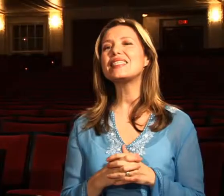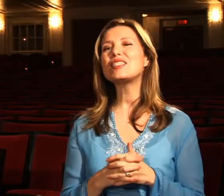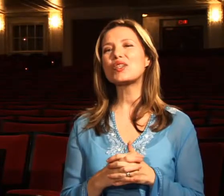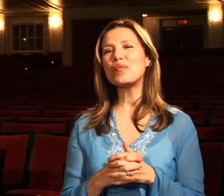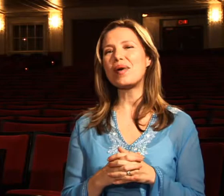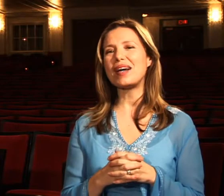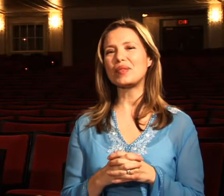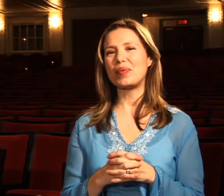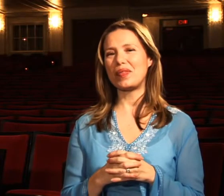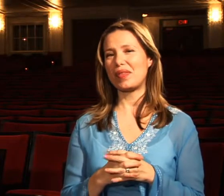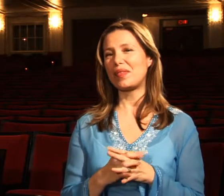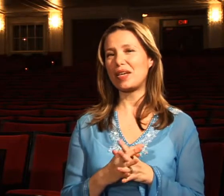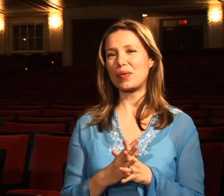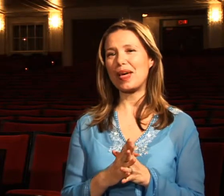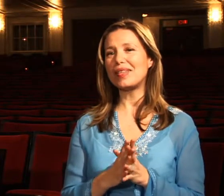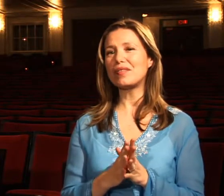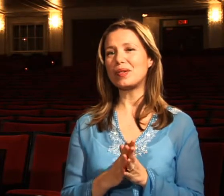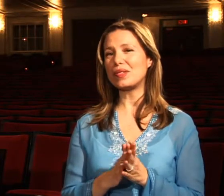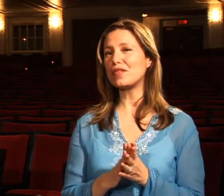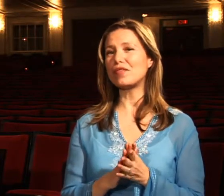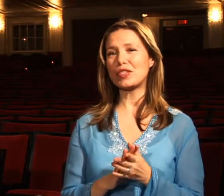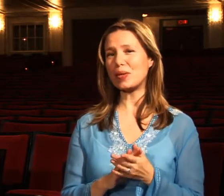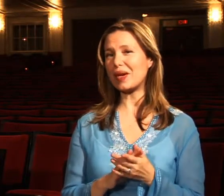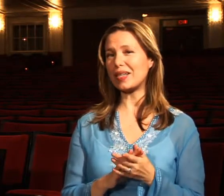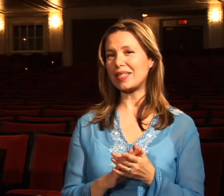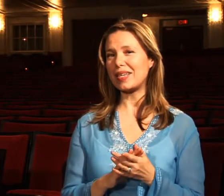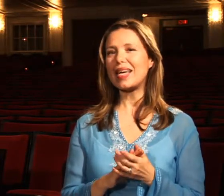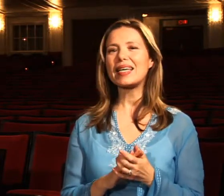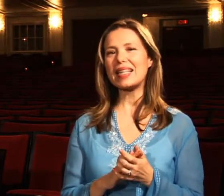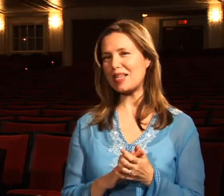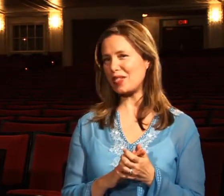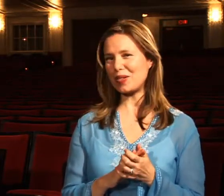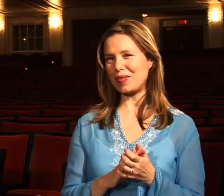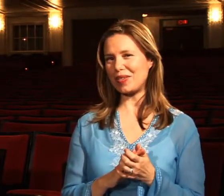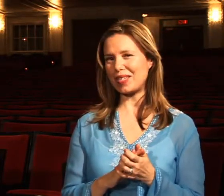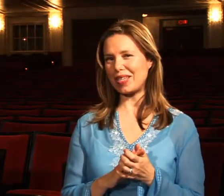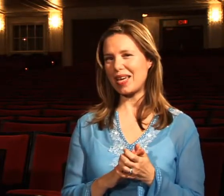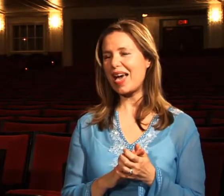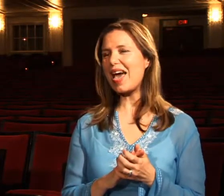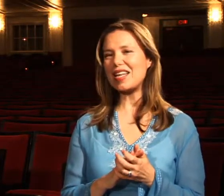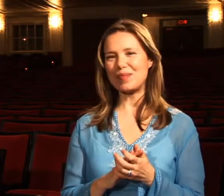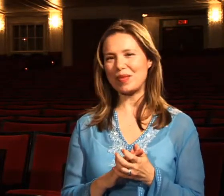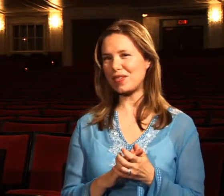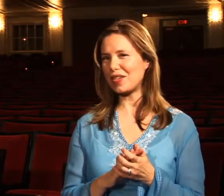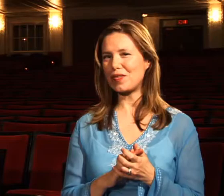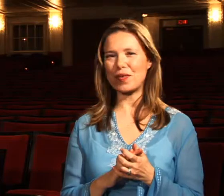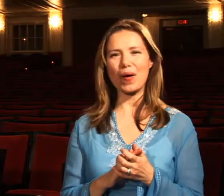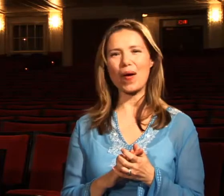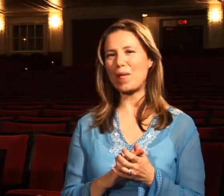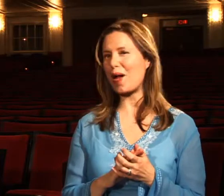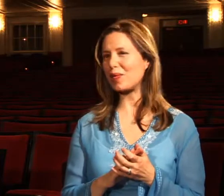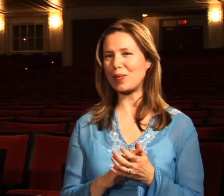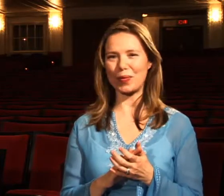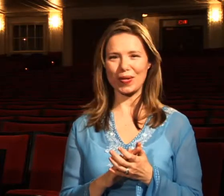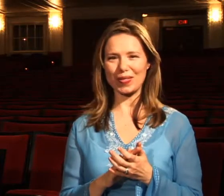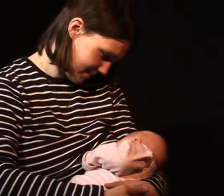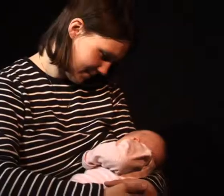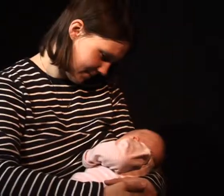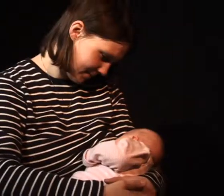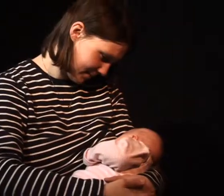is combined with the creative use of visual art, classical music, and music from around the world. This program